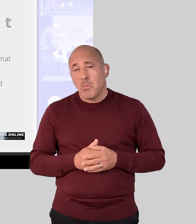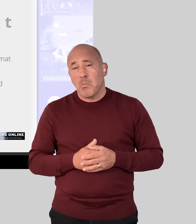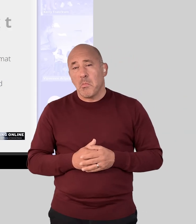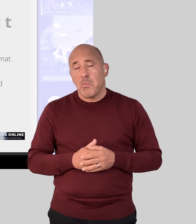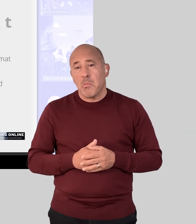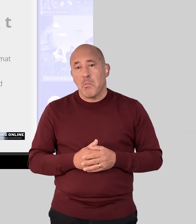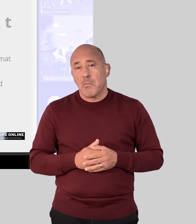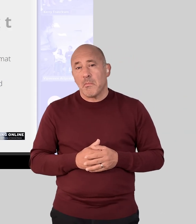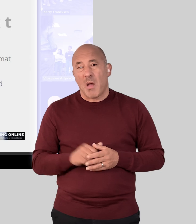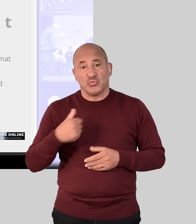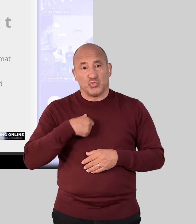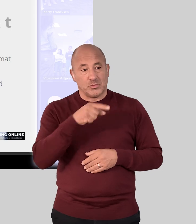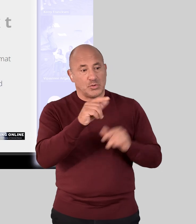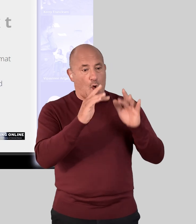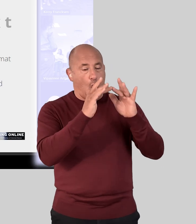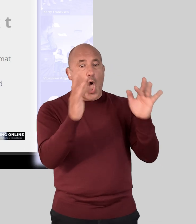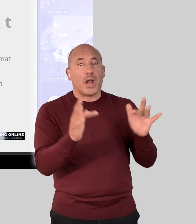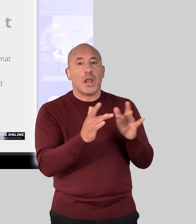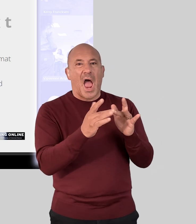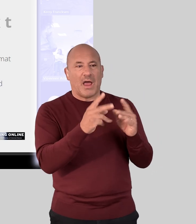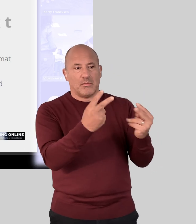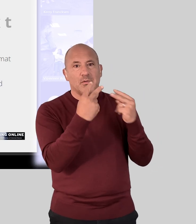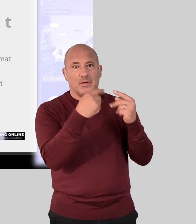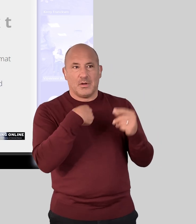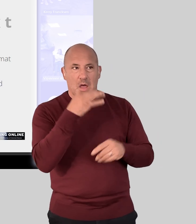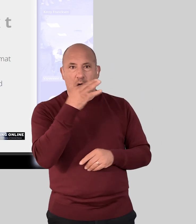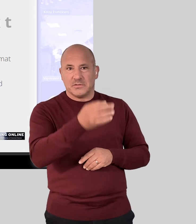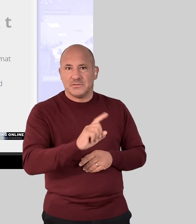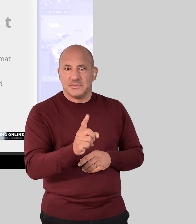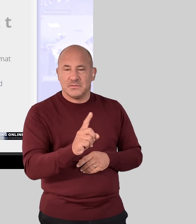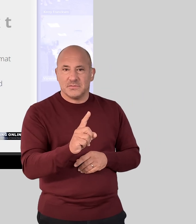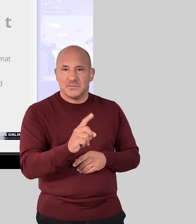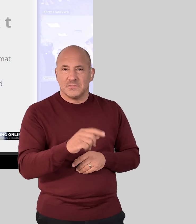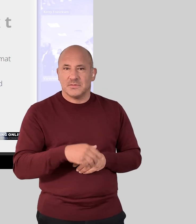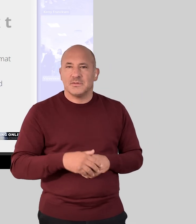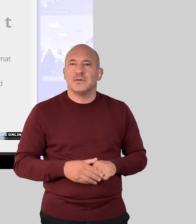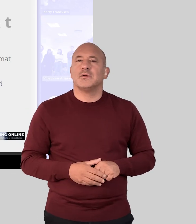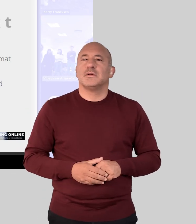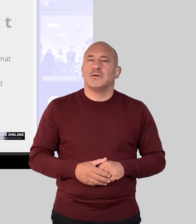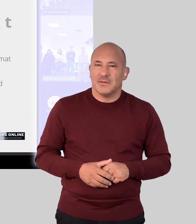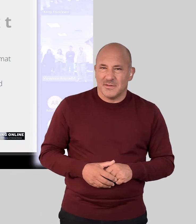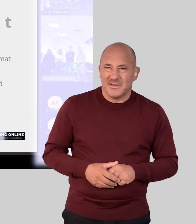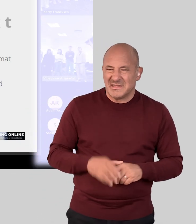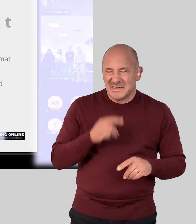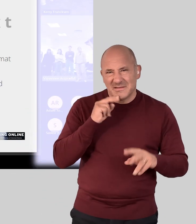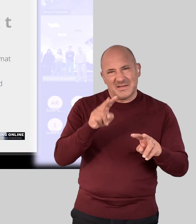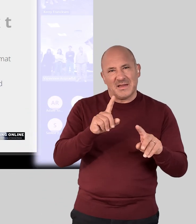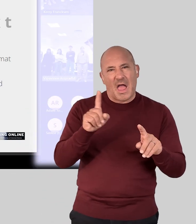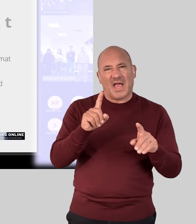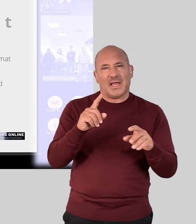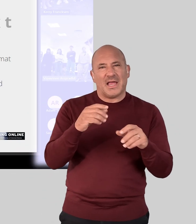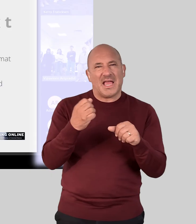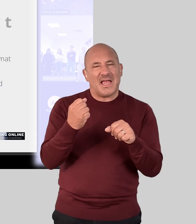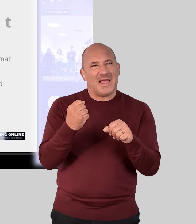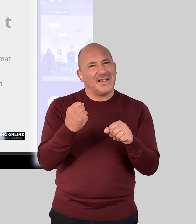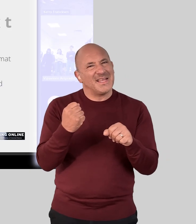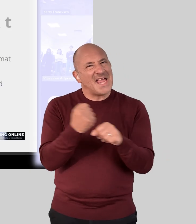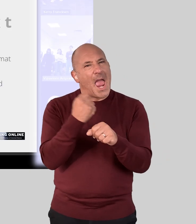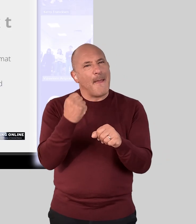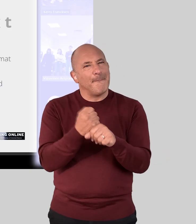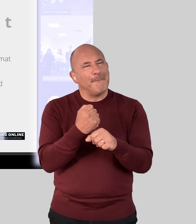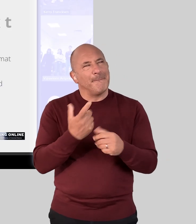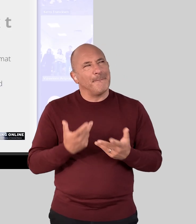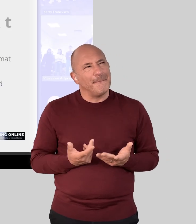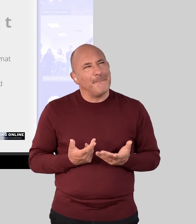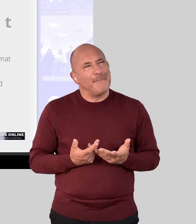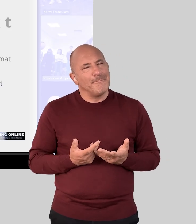have this kind of vibe there. Yeah. Maybe we could ask the online community. Yeah. Does it age? Also,